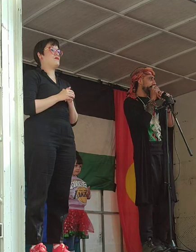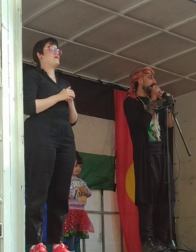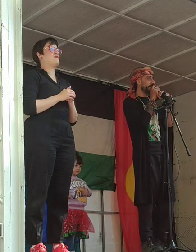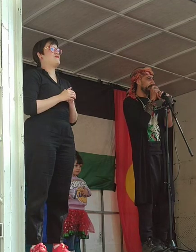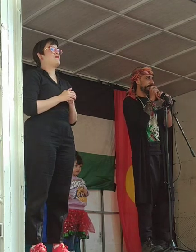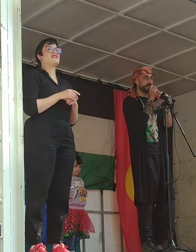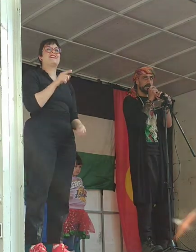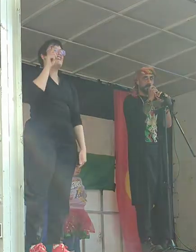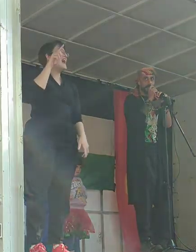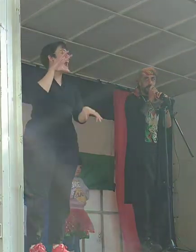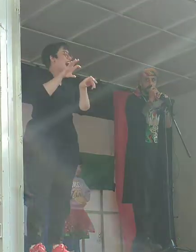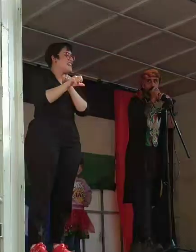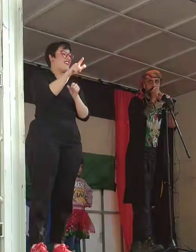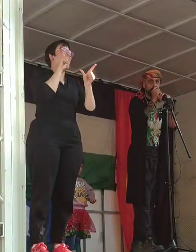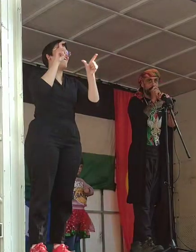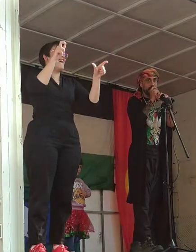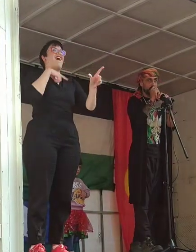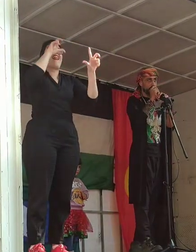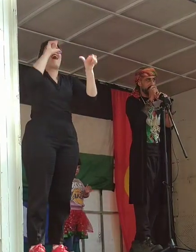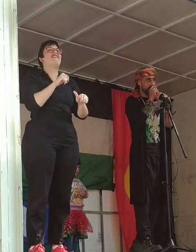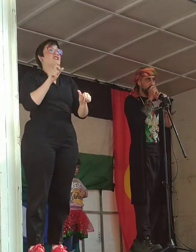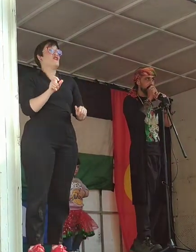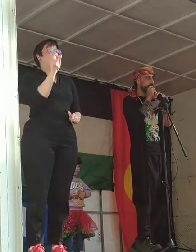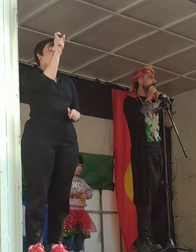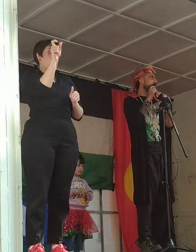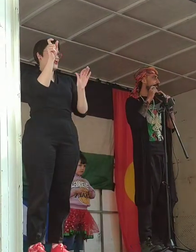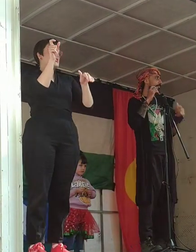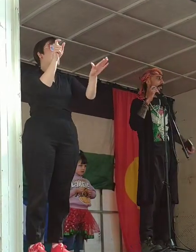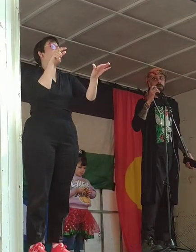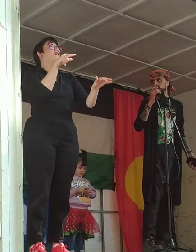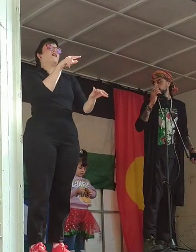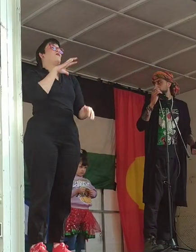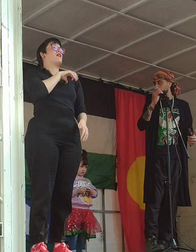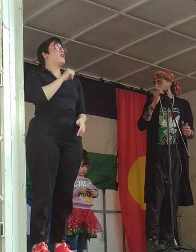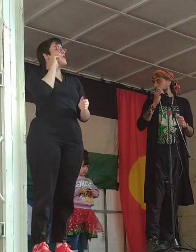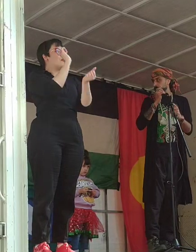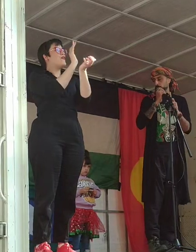They hate that one, but I love it. From the river to the sea!